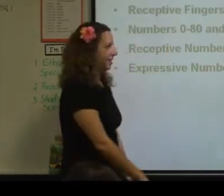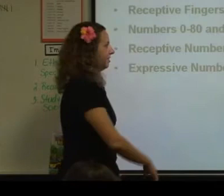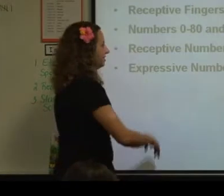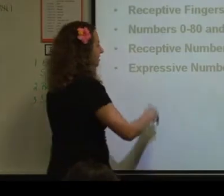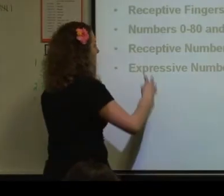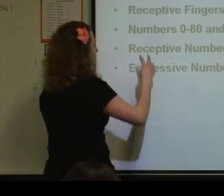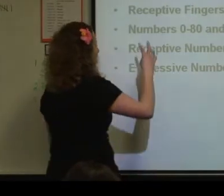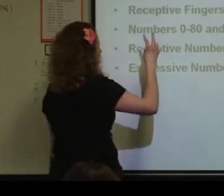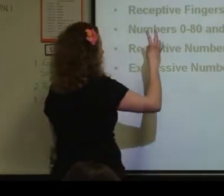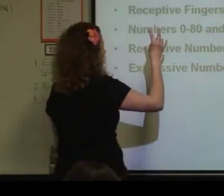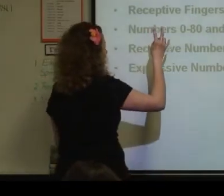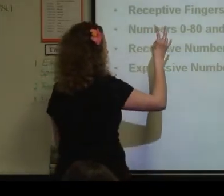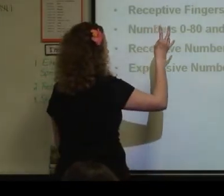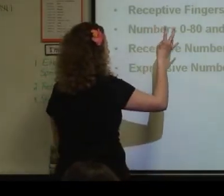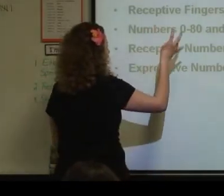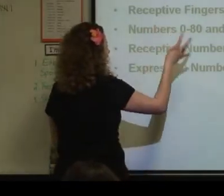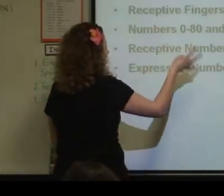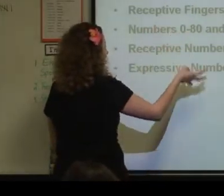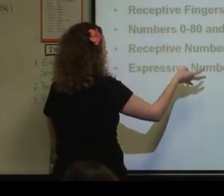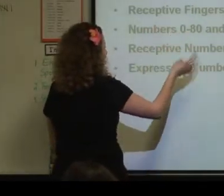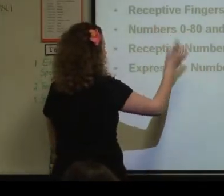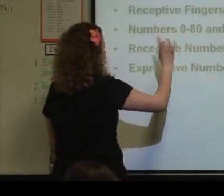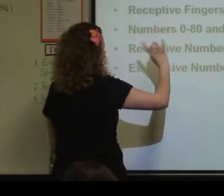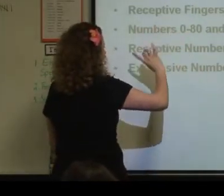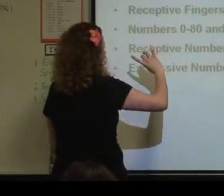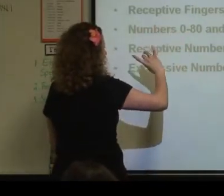Okay, 78, smaller number on the outside. 78,